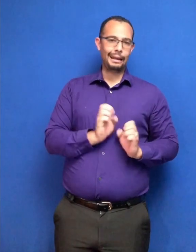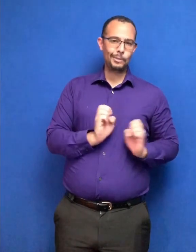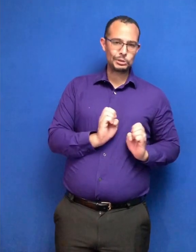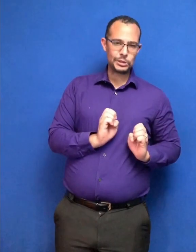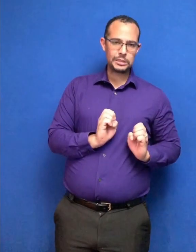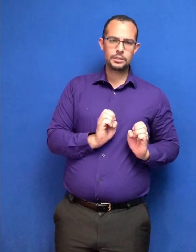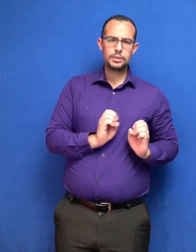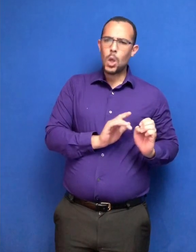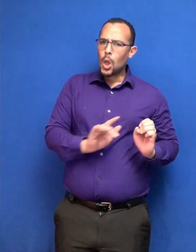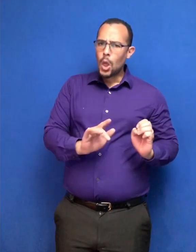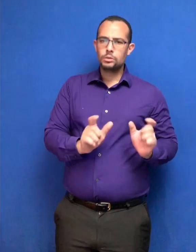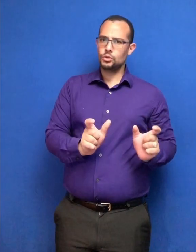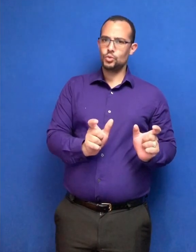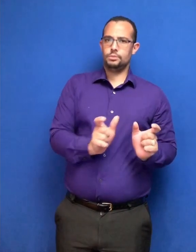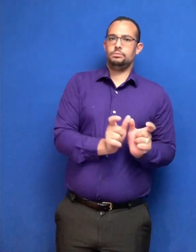90999.